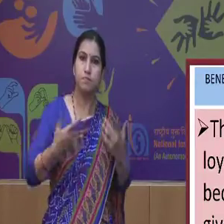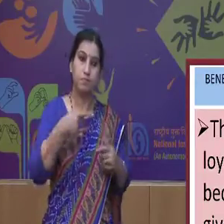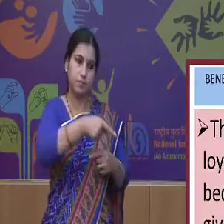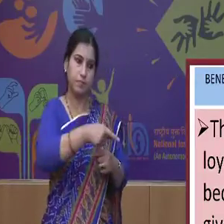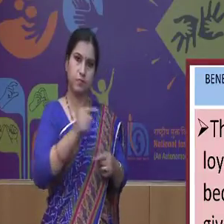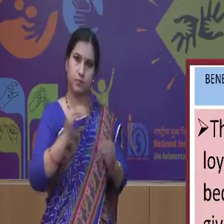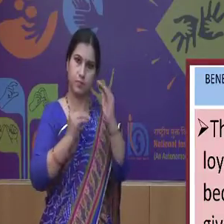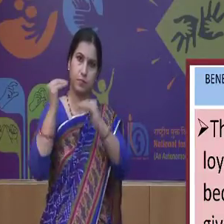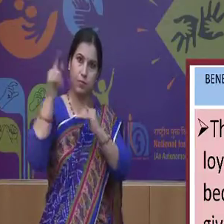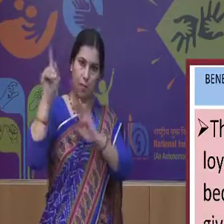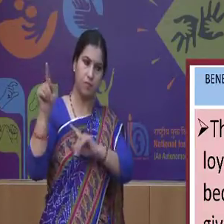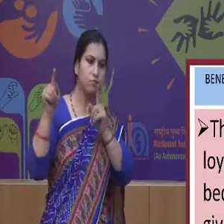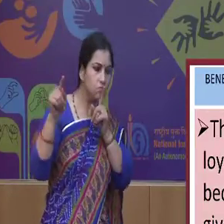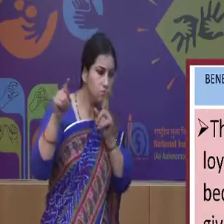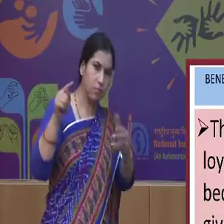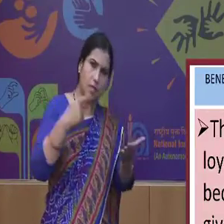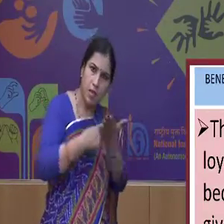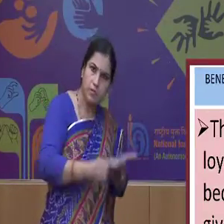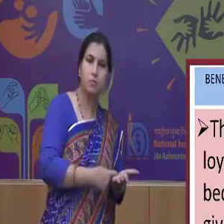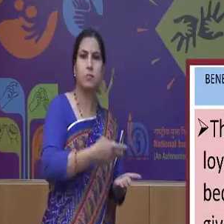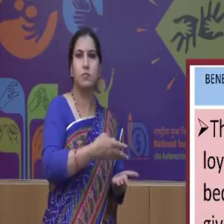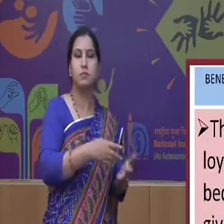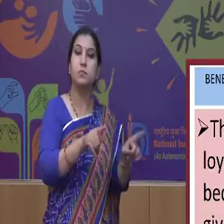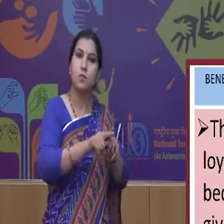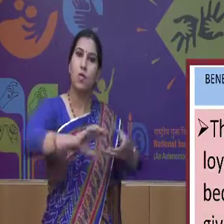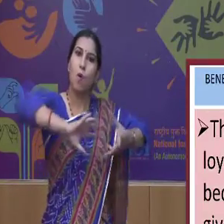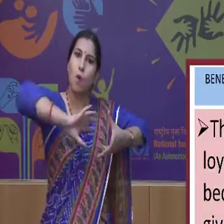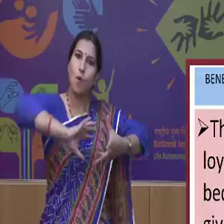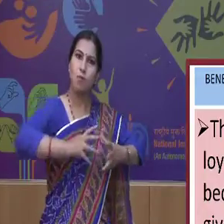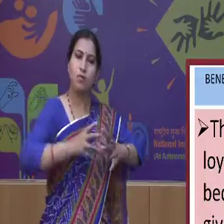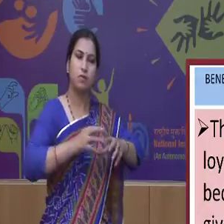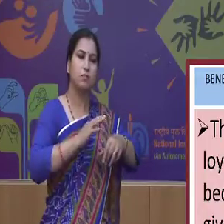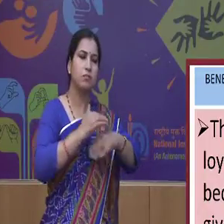Therefore, the British culture will spread in India.